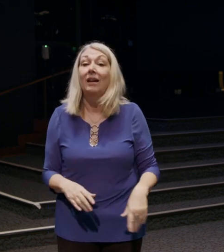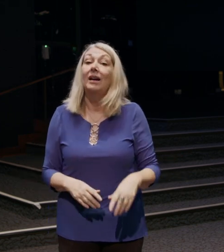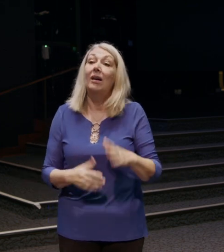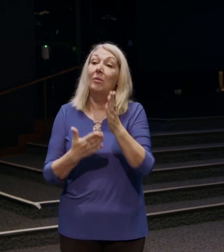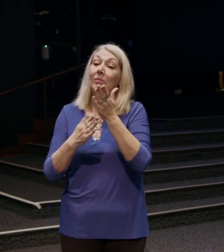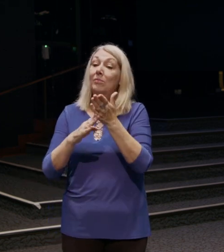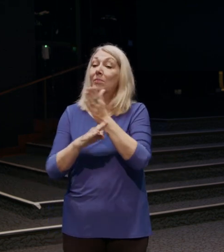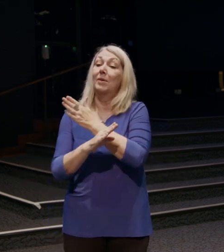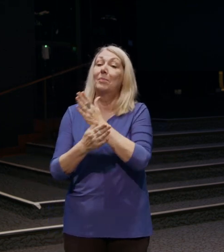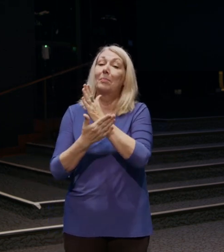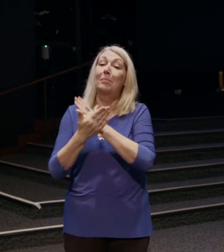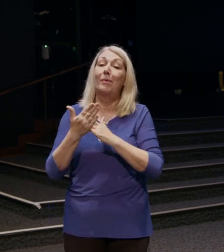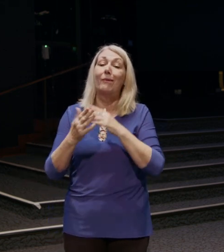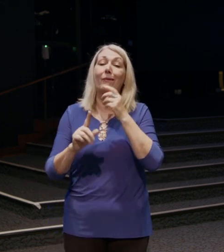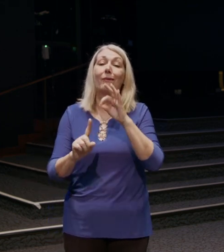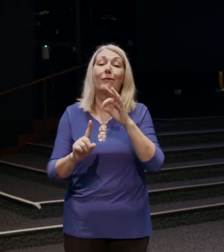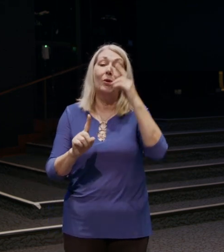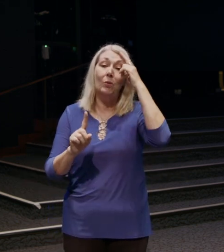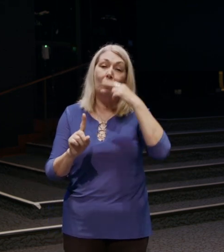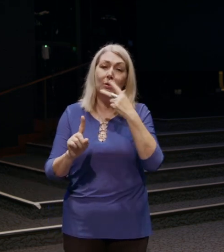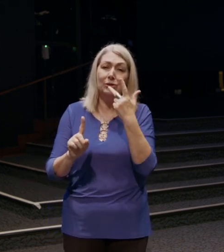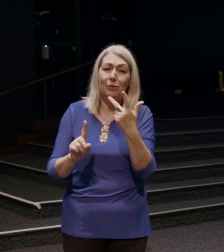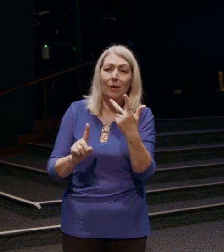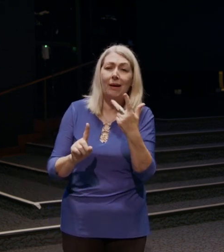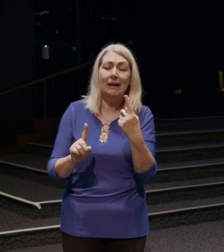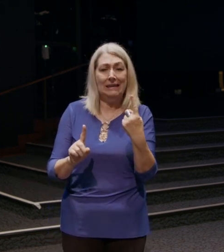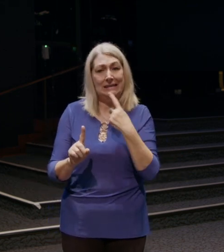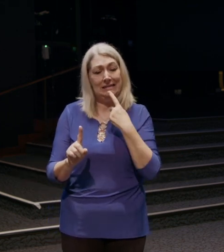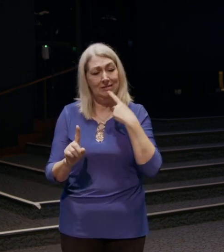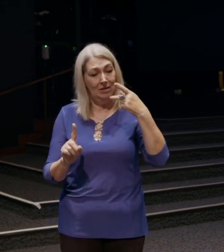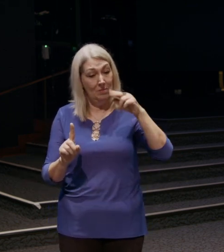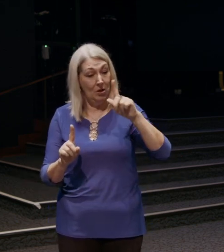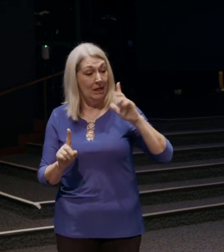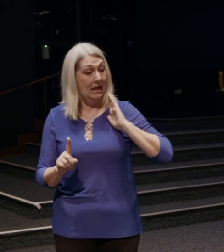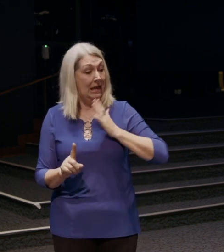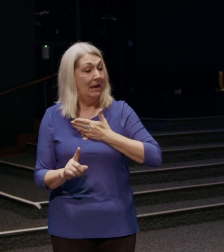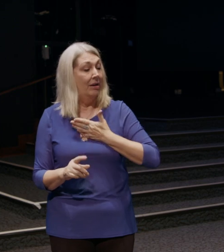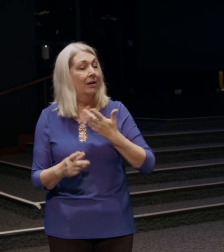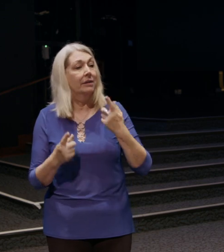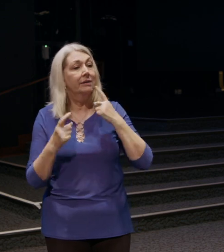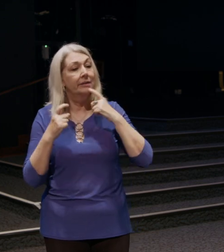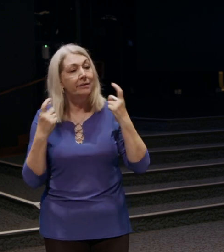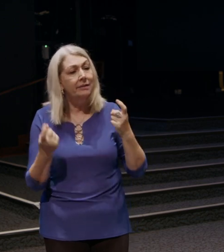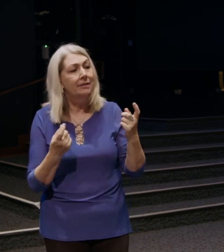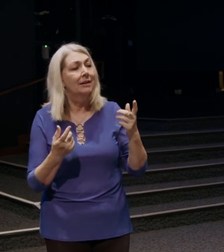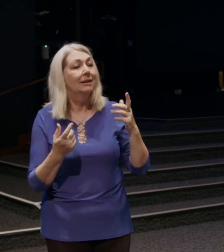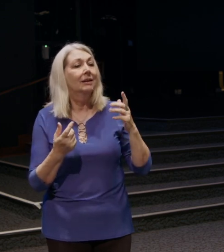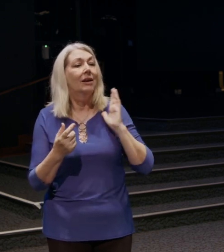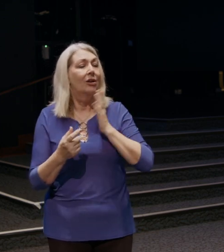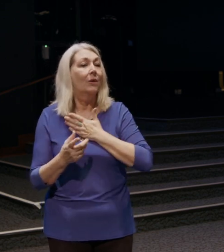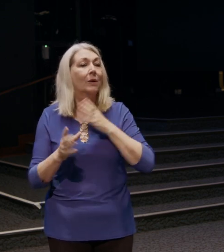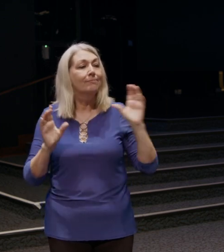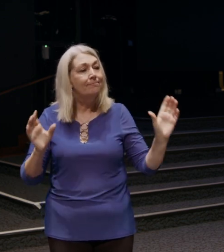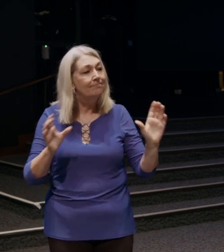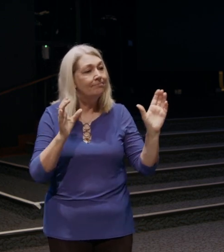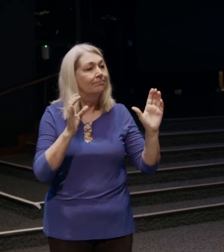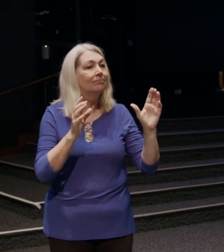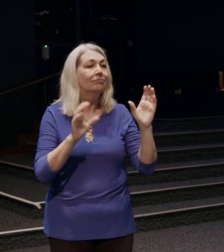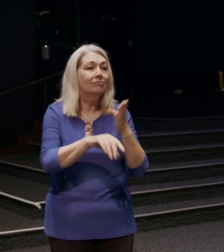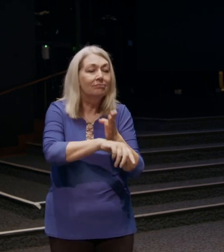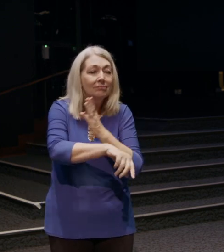part of Romans chapter 3, Paul points out that our religious merits, our accomplishments, our good deeds,